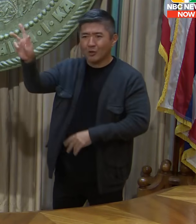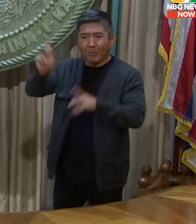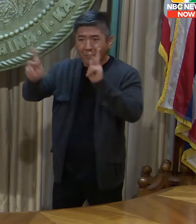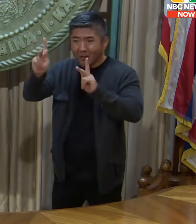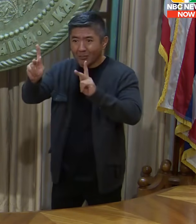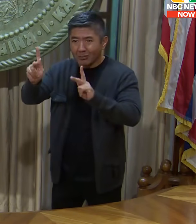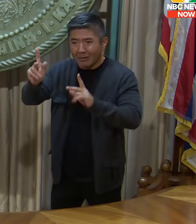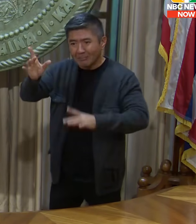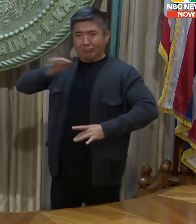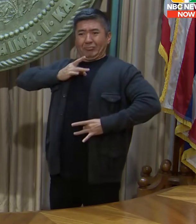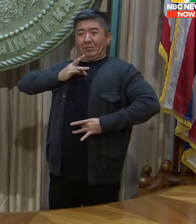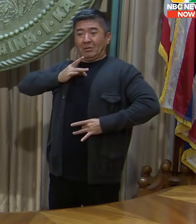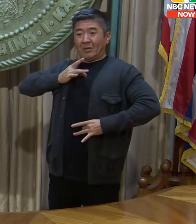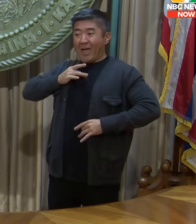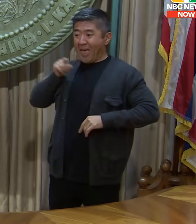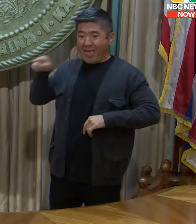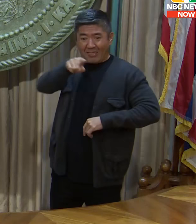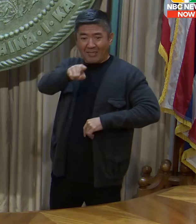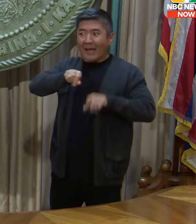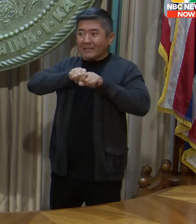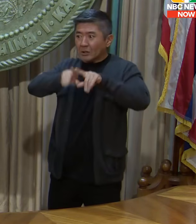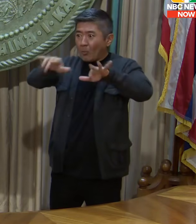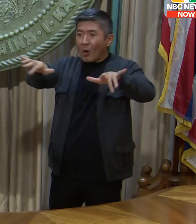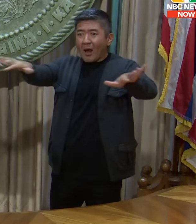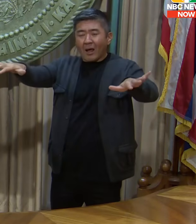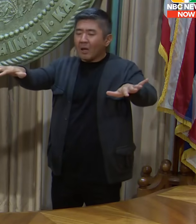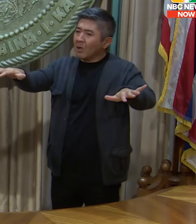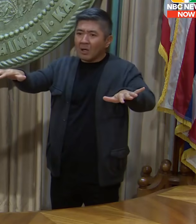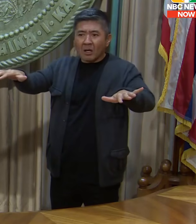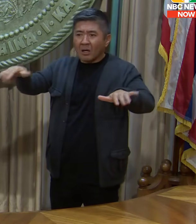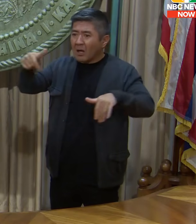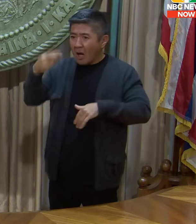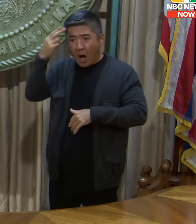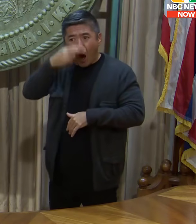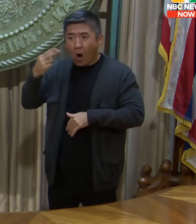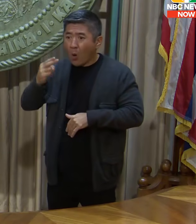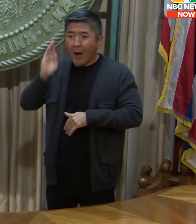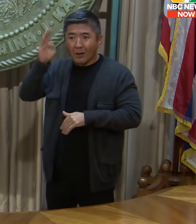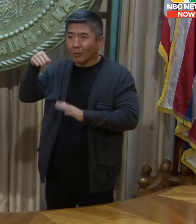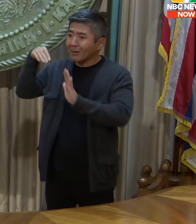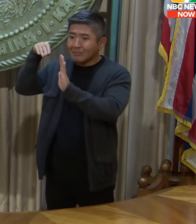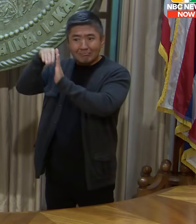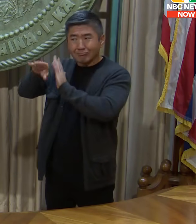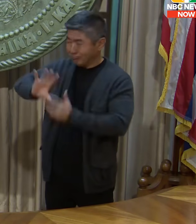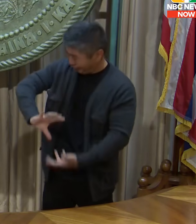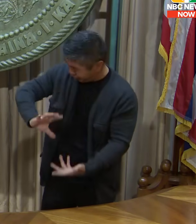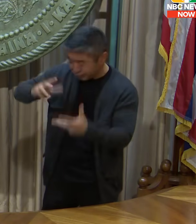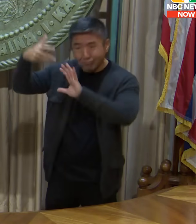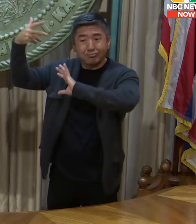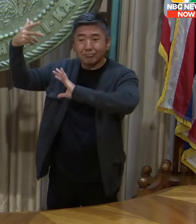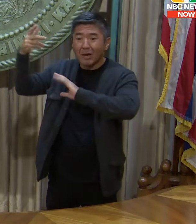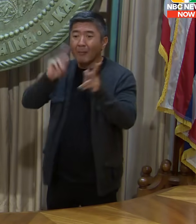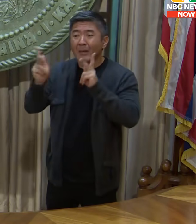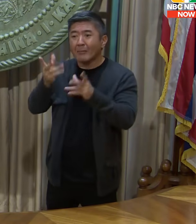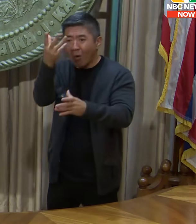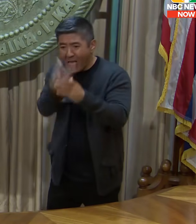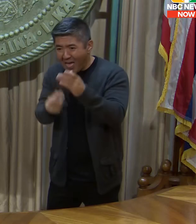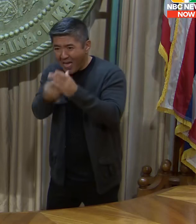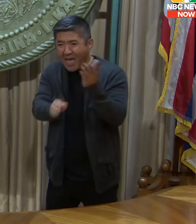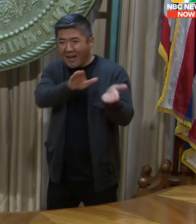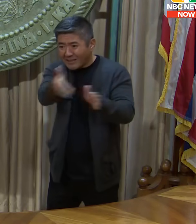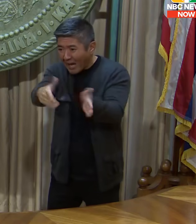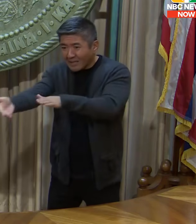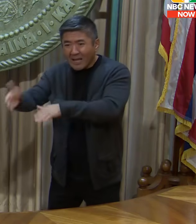and they themselves will spread. That is how we lose. That's how people die in the state of Hawaii. That's why the governor was so